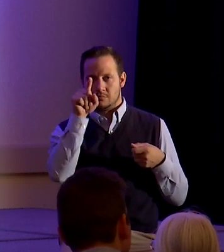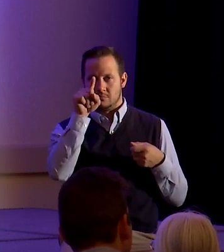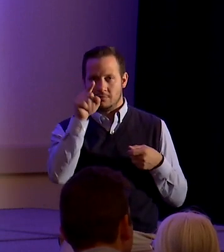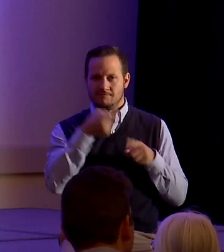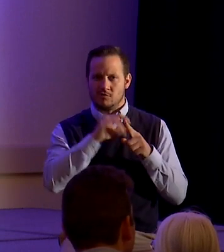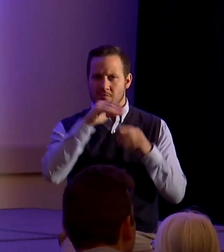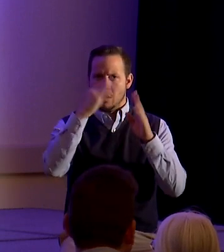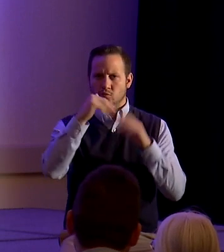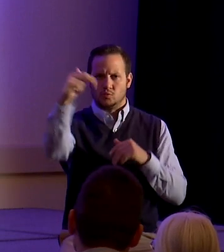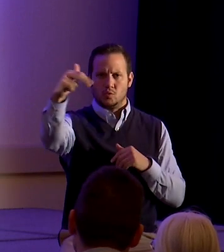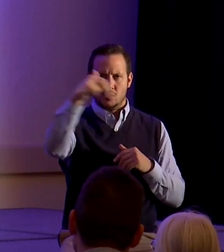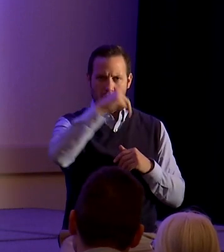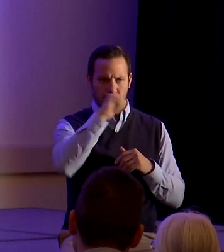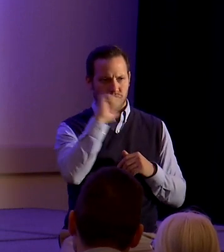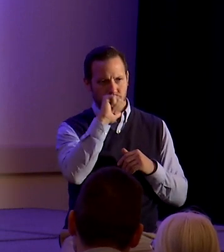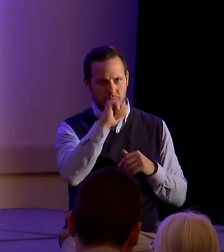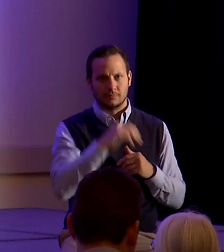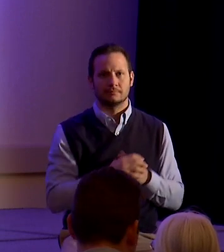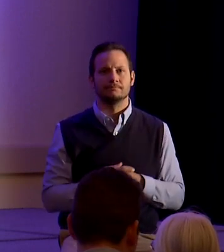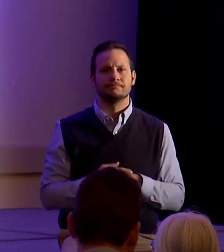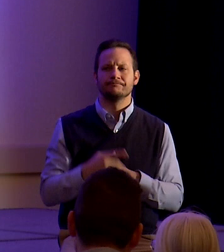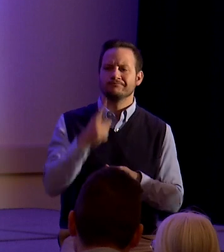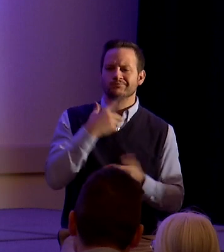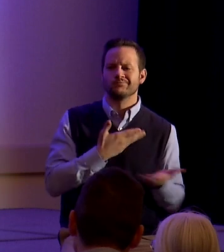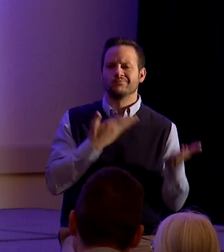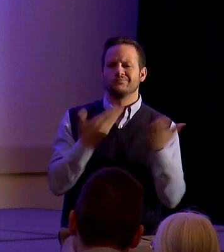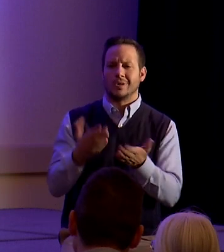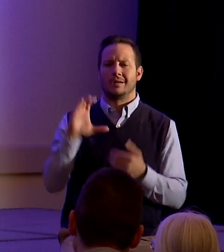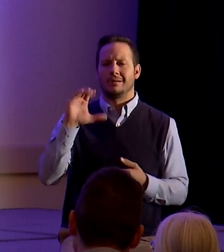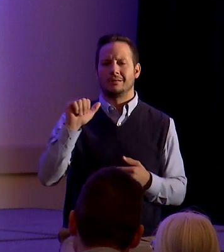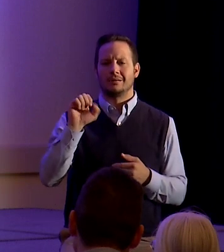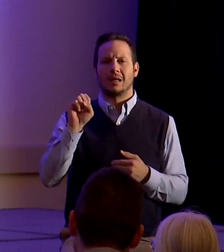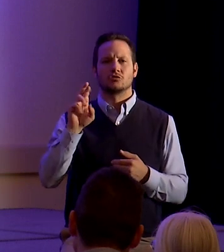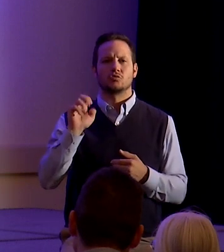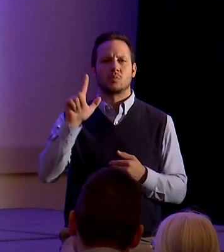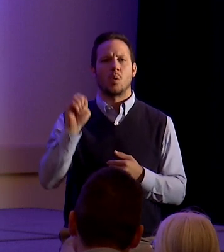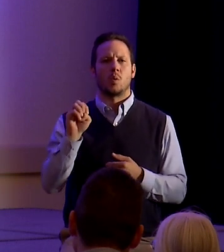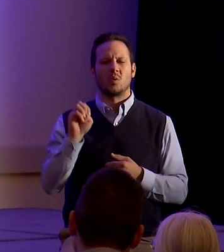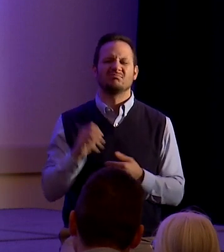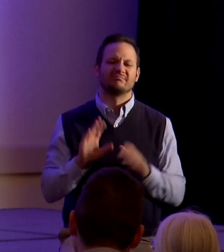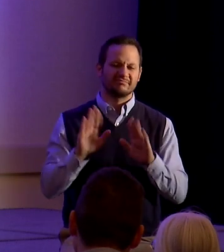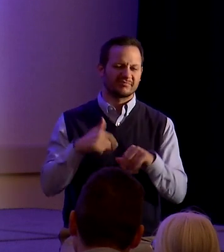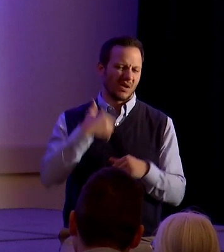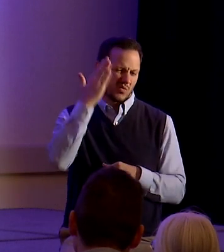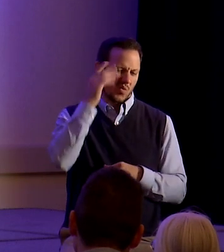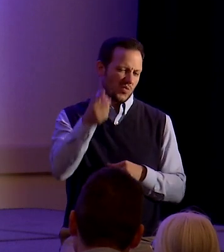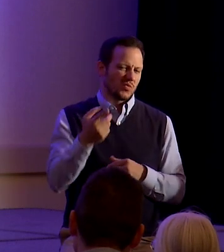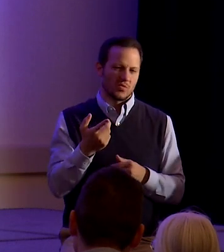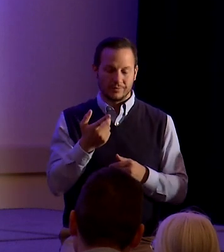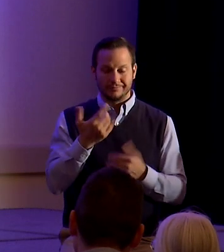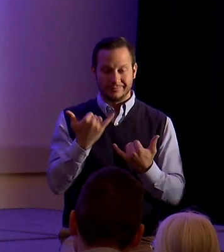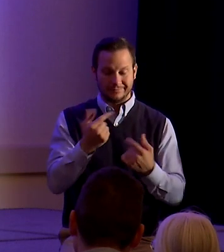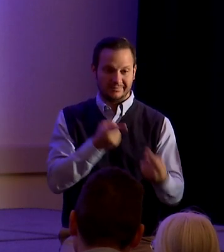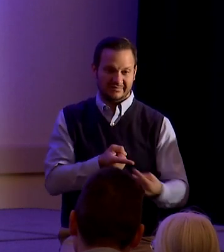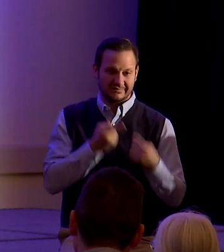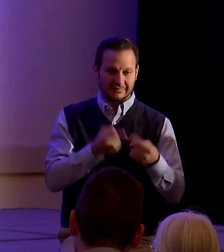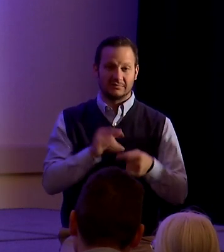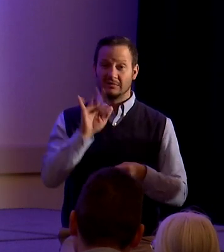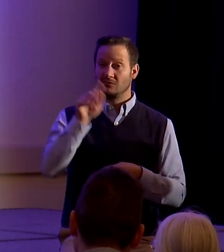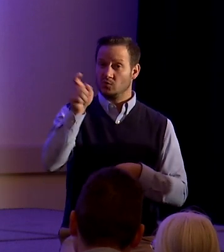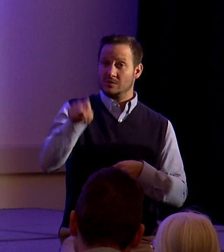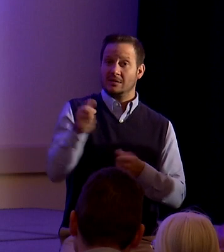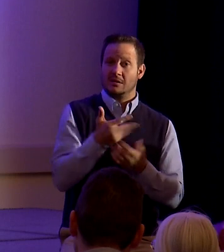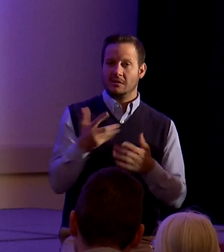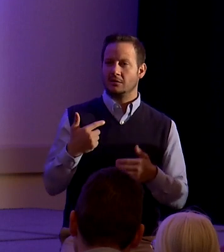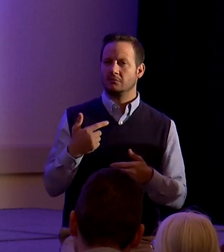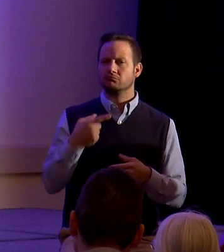And he said, "I brought you a casserole. I know you're going through some stuff. And if you need anything, we're